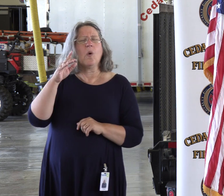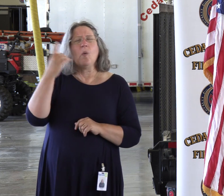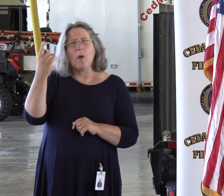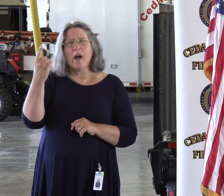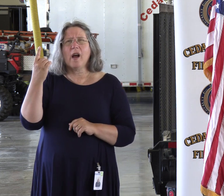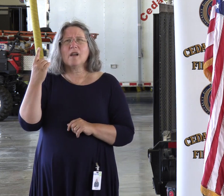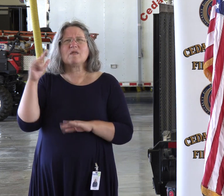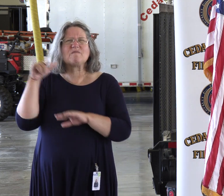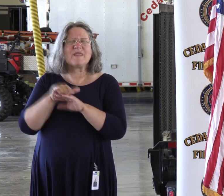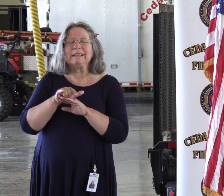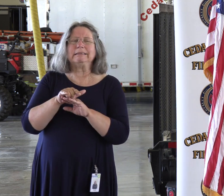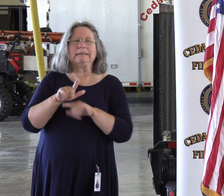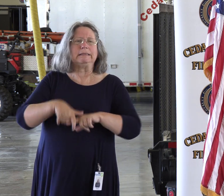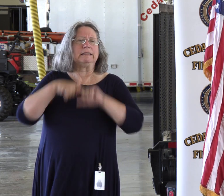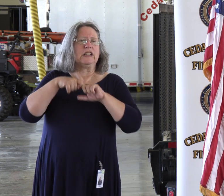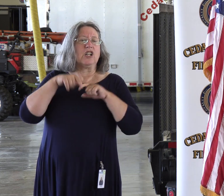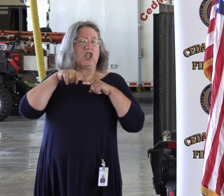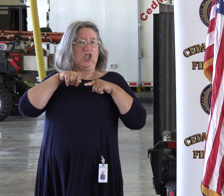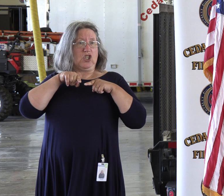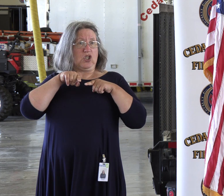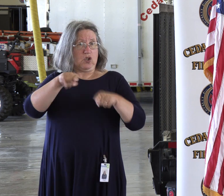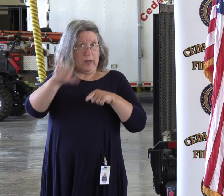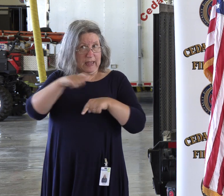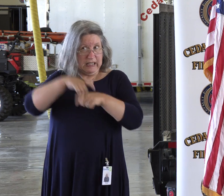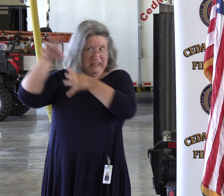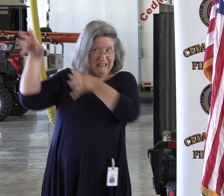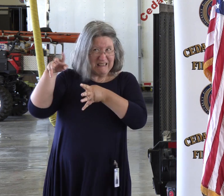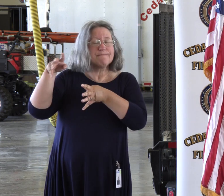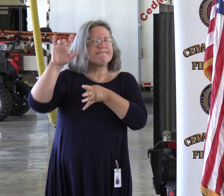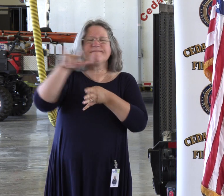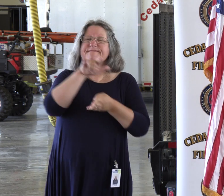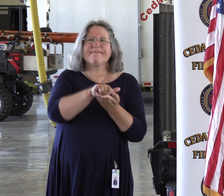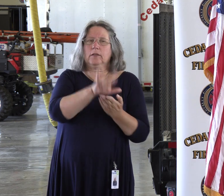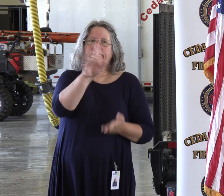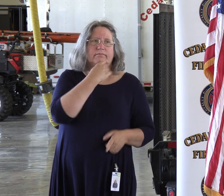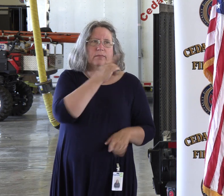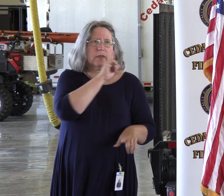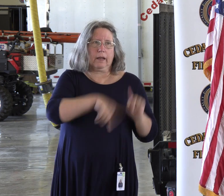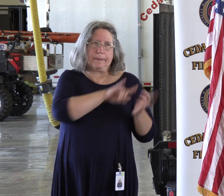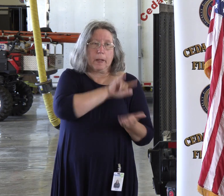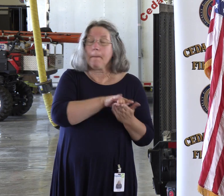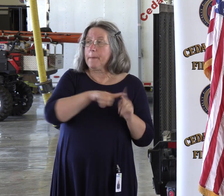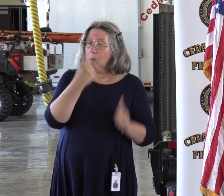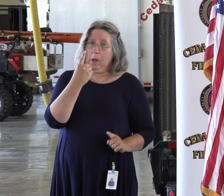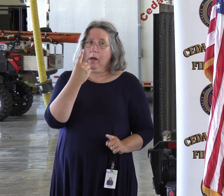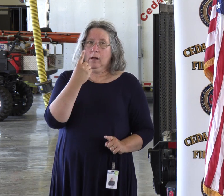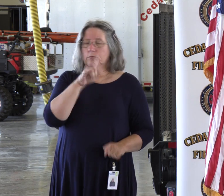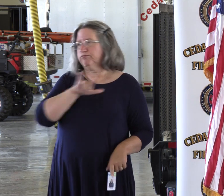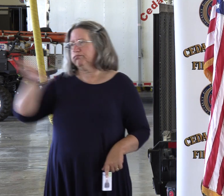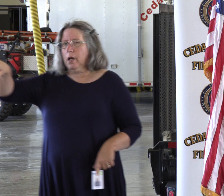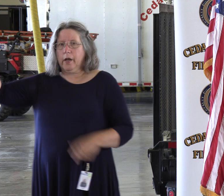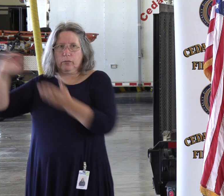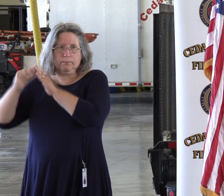divert while derecho was upon us. A very high-level damage assessment of the airport.